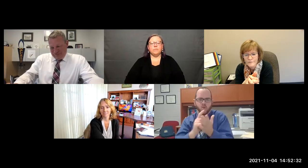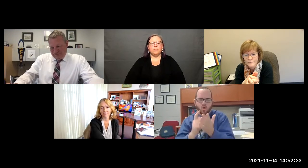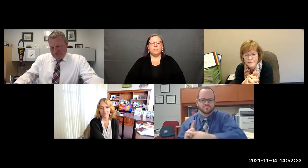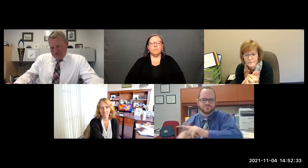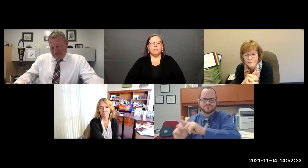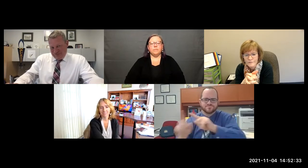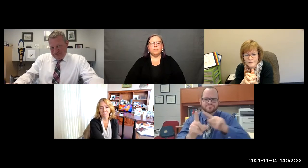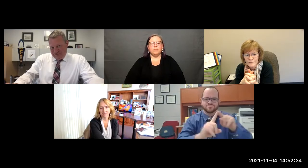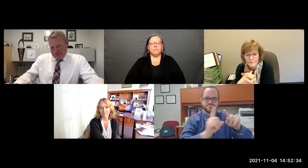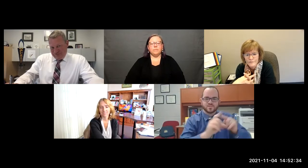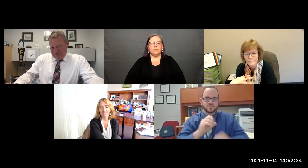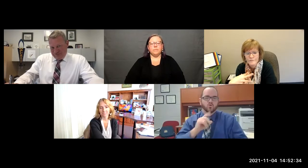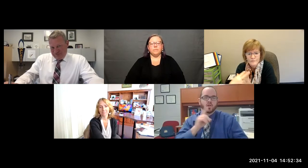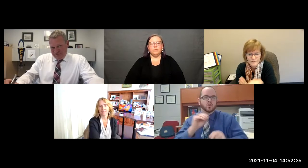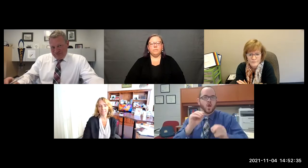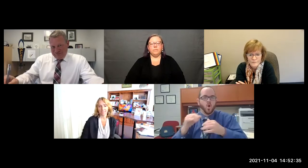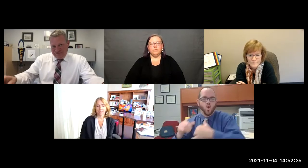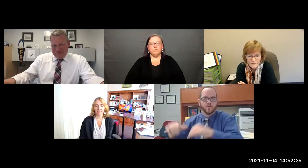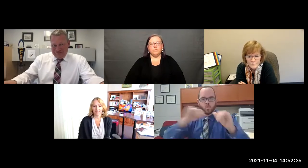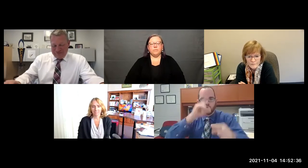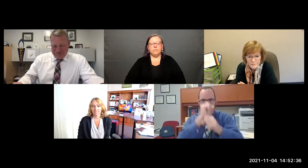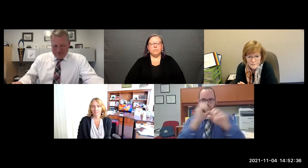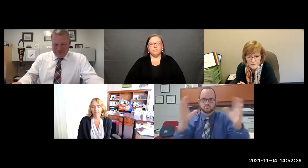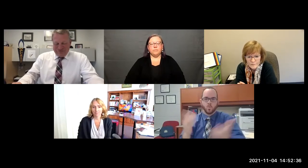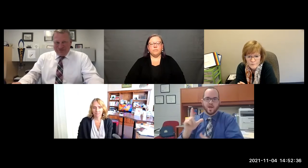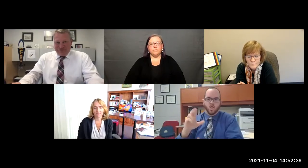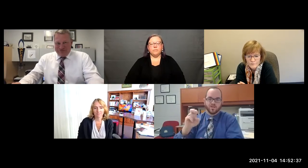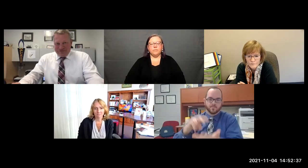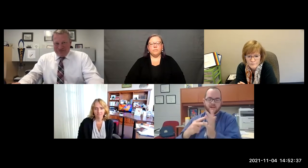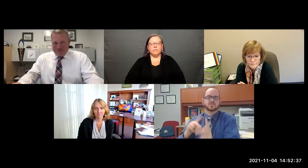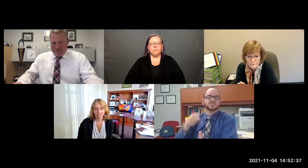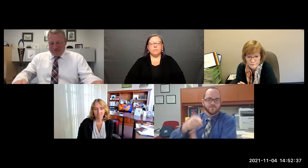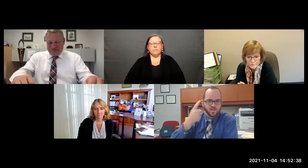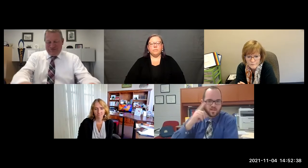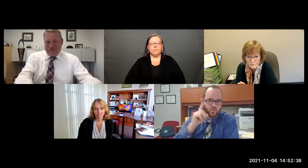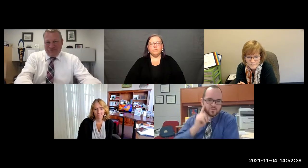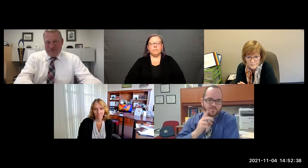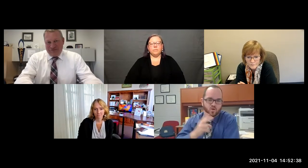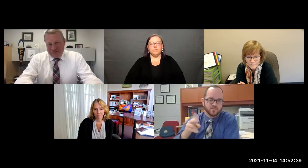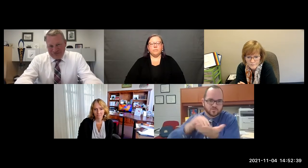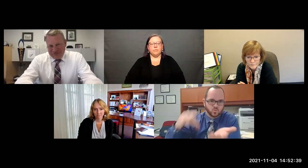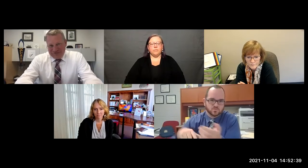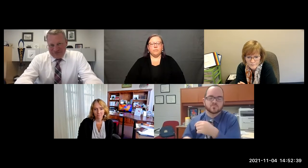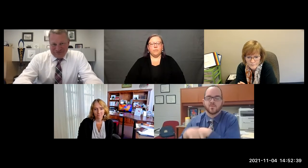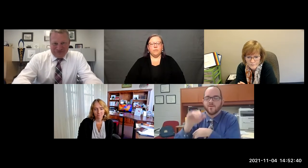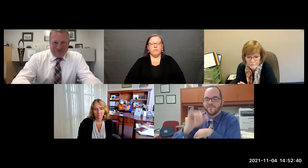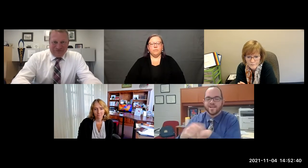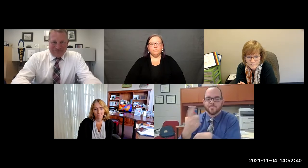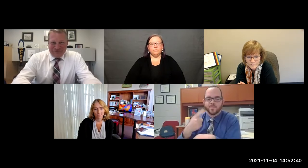level, how things are interpreted in the actual application of the law and how that doesn't look the same all over the country. So that is different for